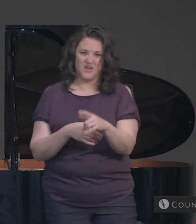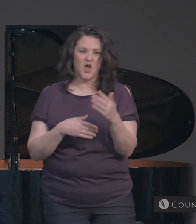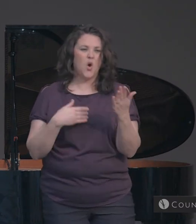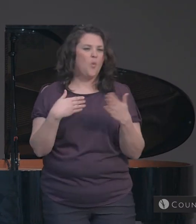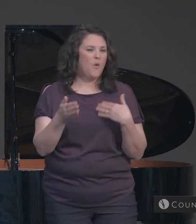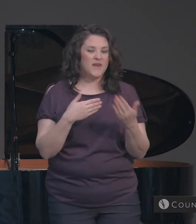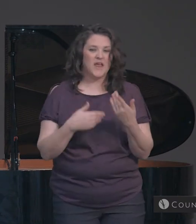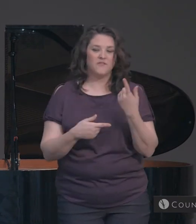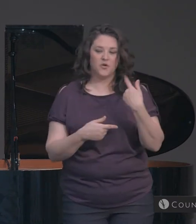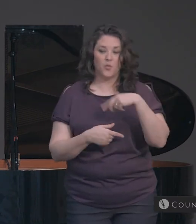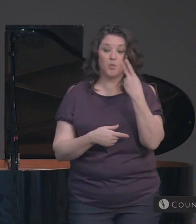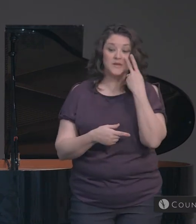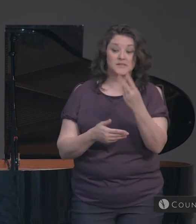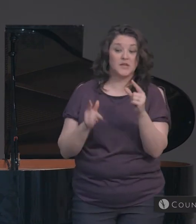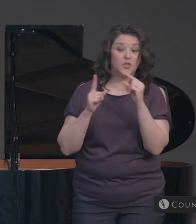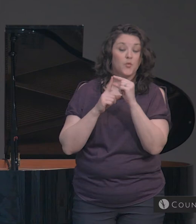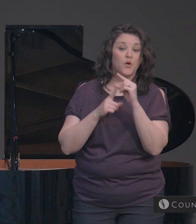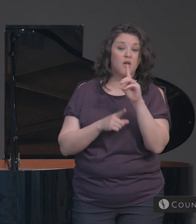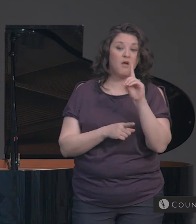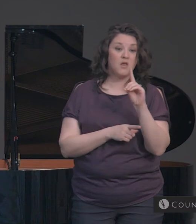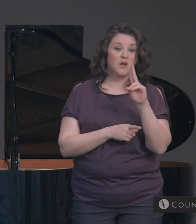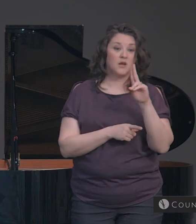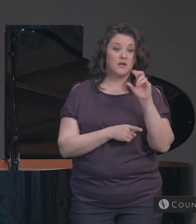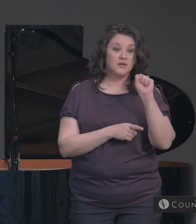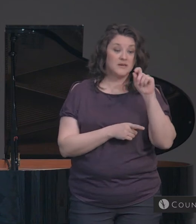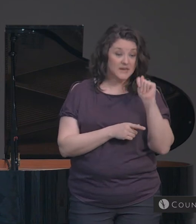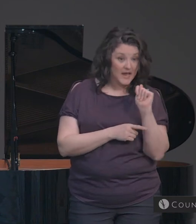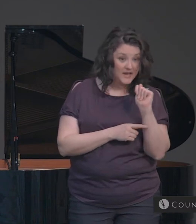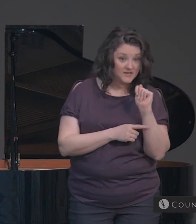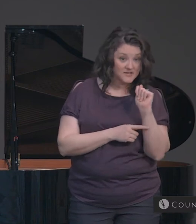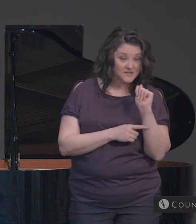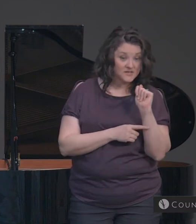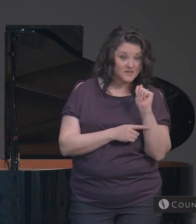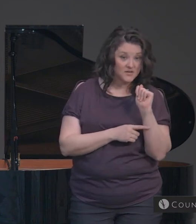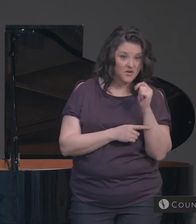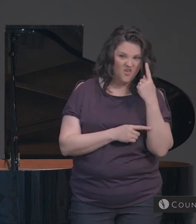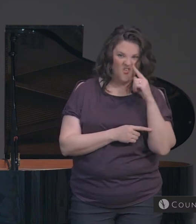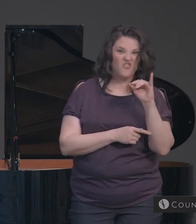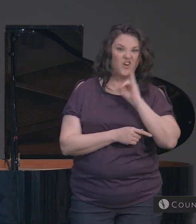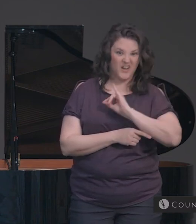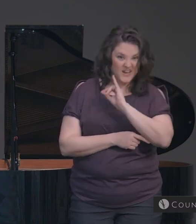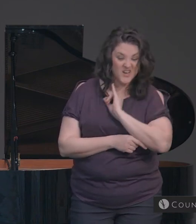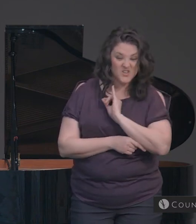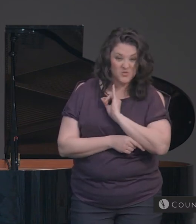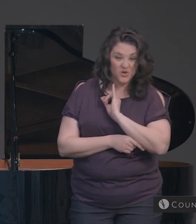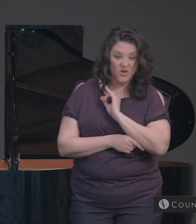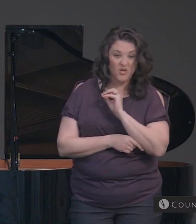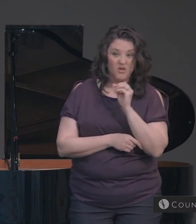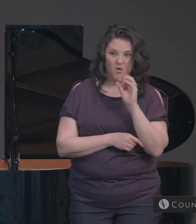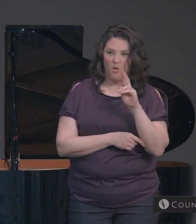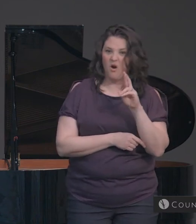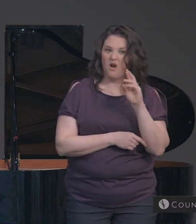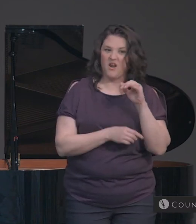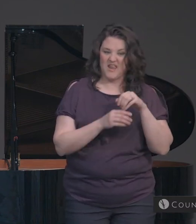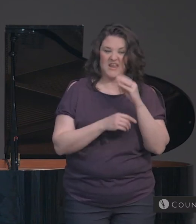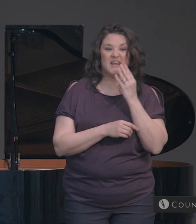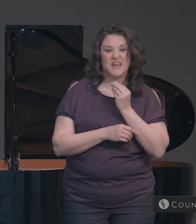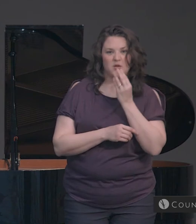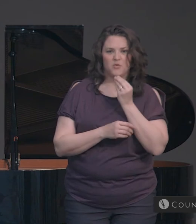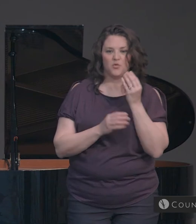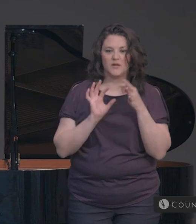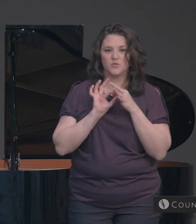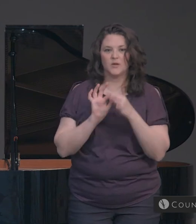whenever dust is considered in Israel, whenever dust is considered in Hebrew, it is a part of